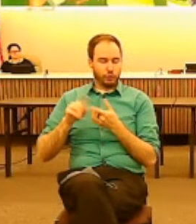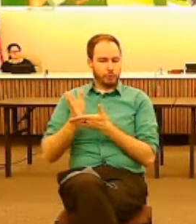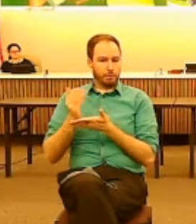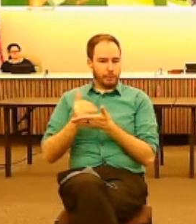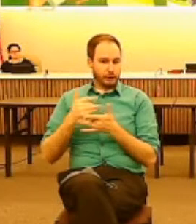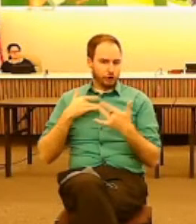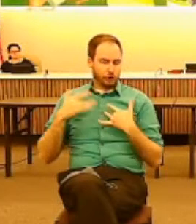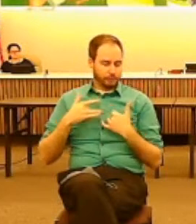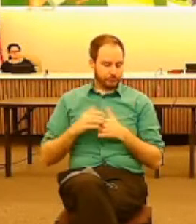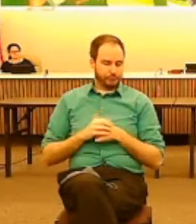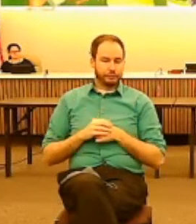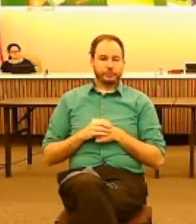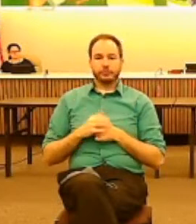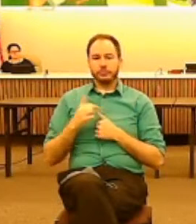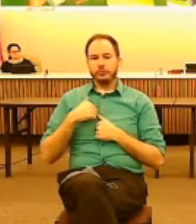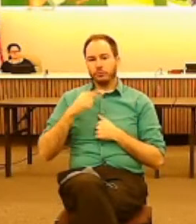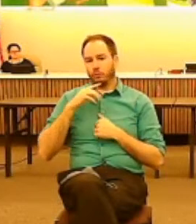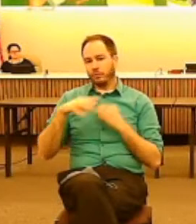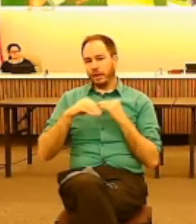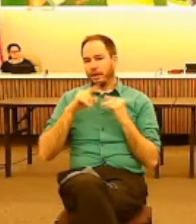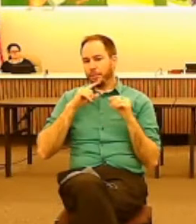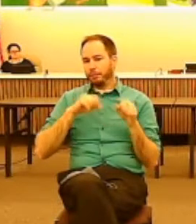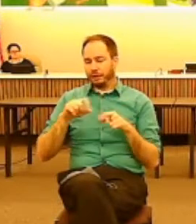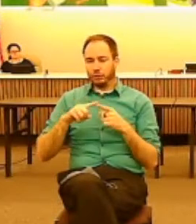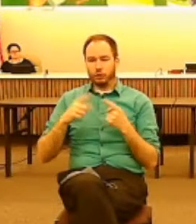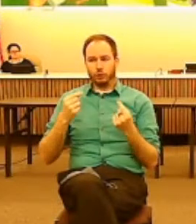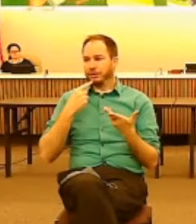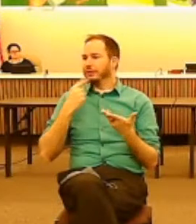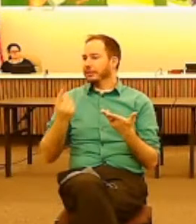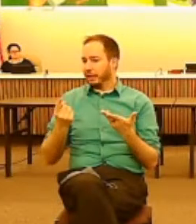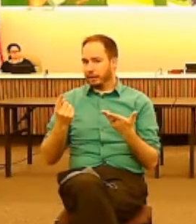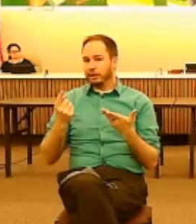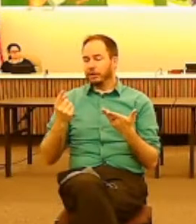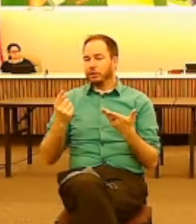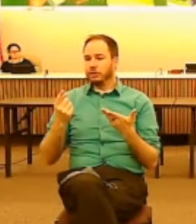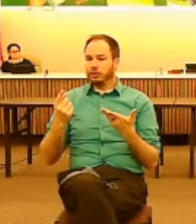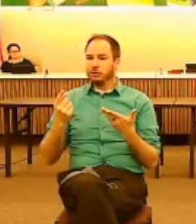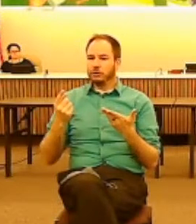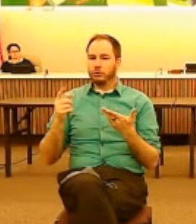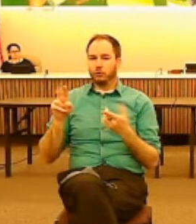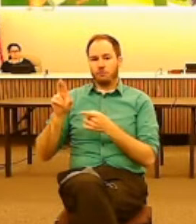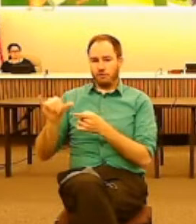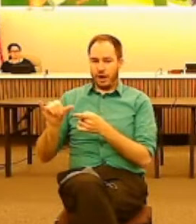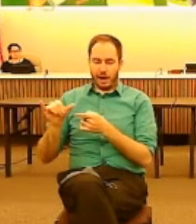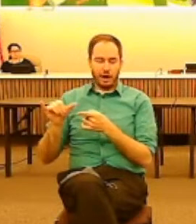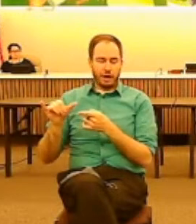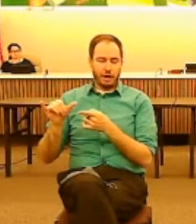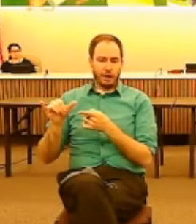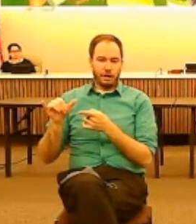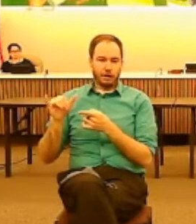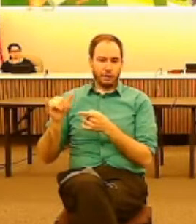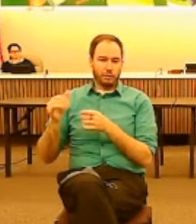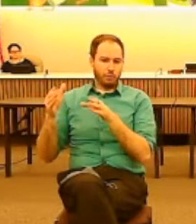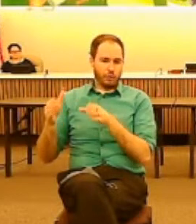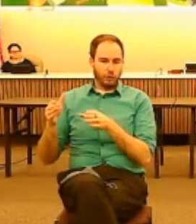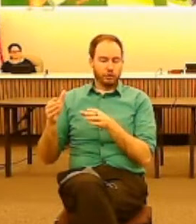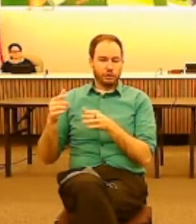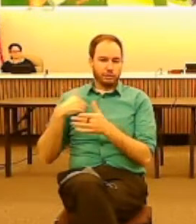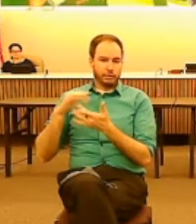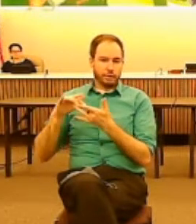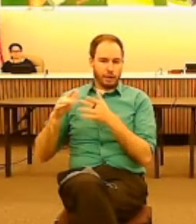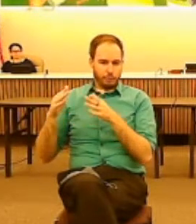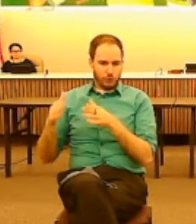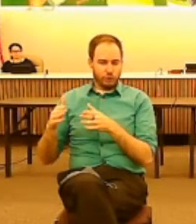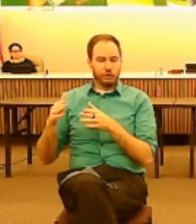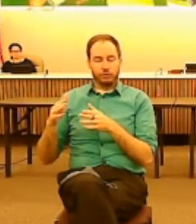budgetary concerns. I want the ability to basically say to Ray, who's the individual we'd be